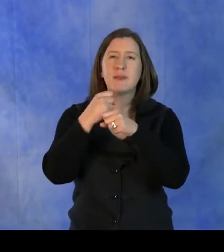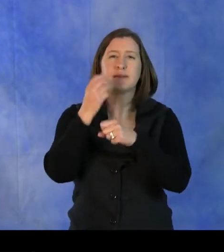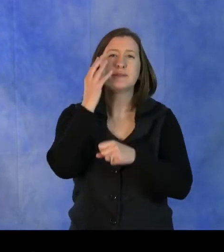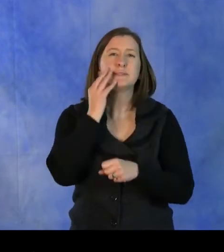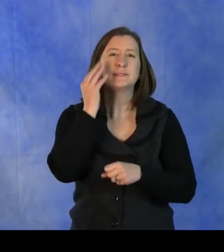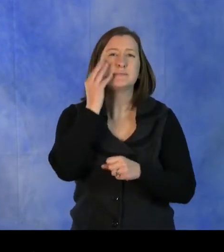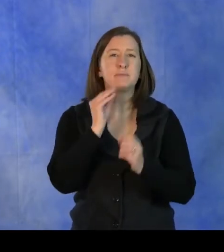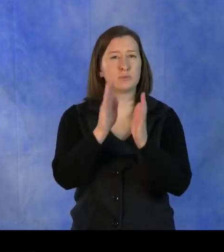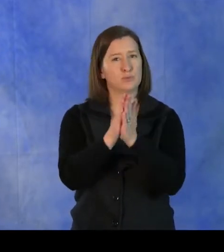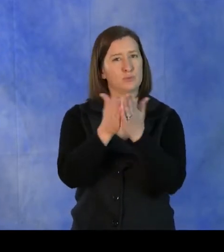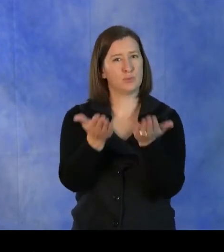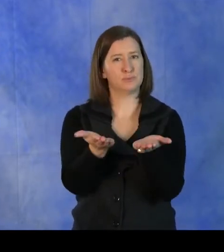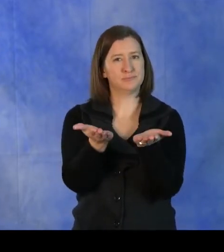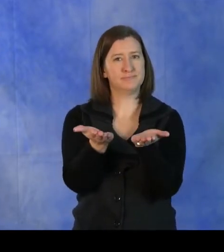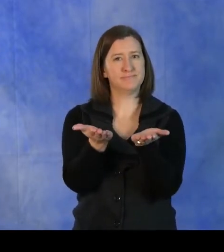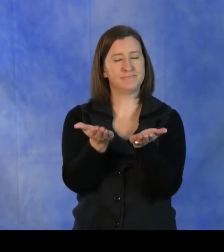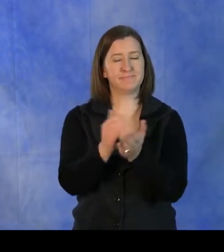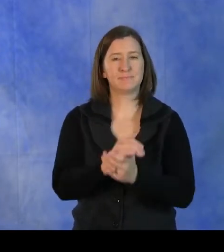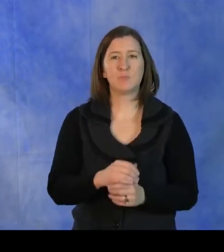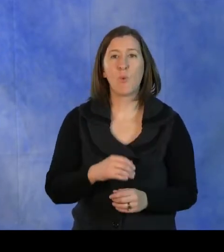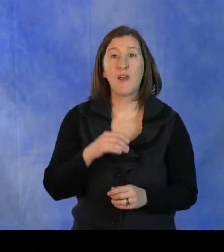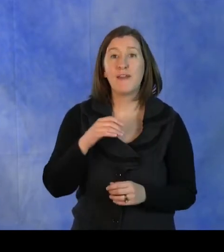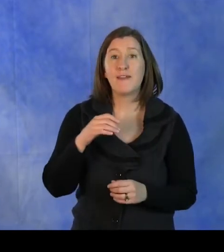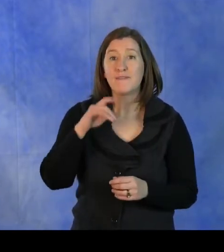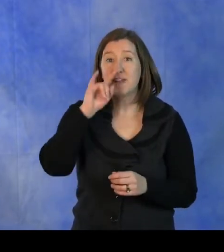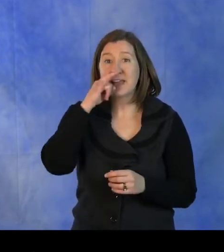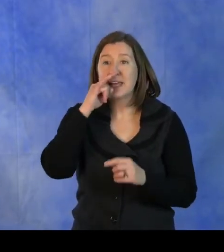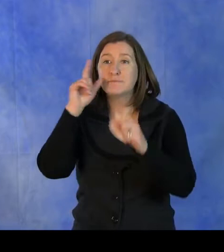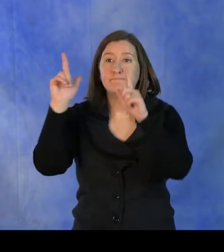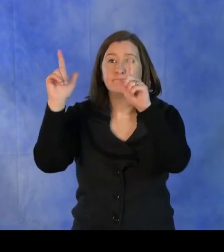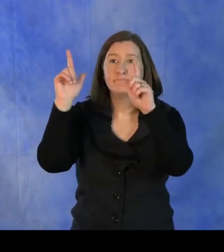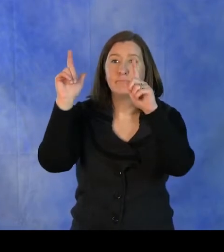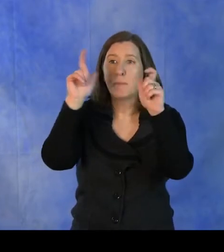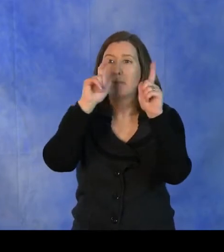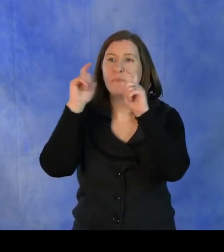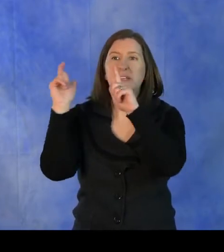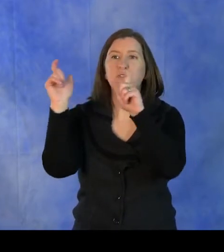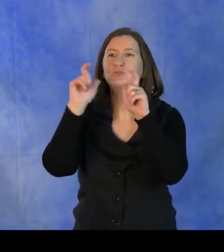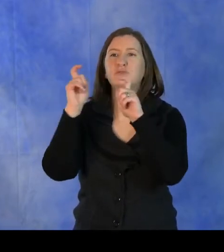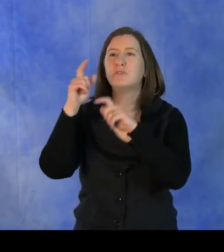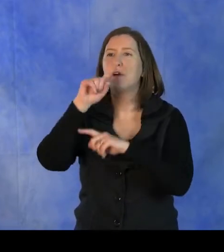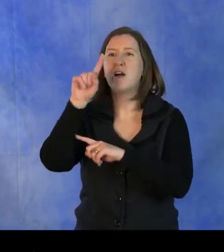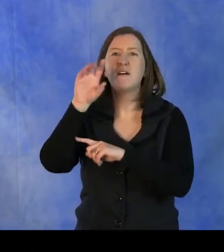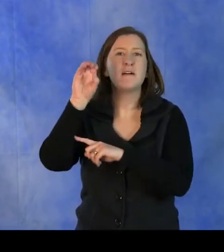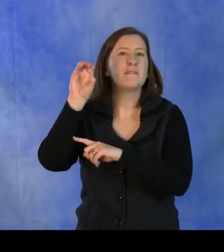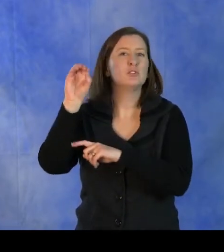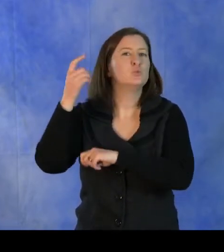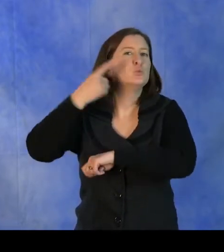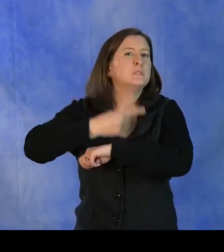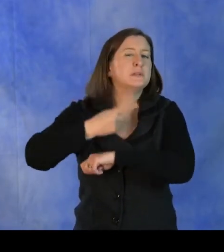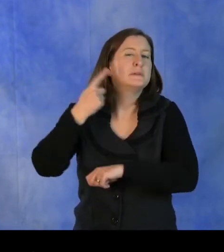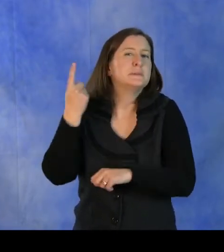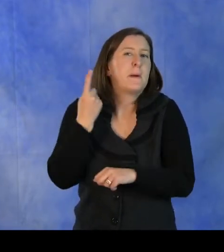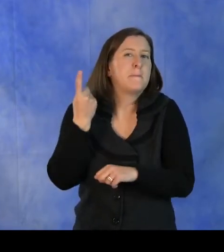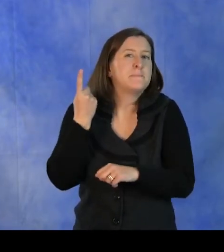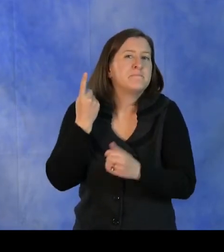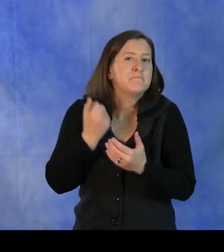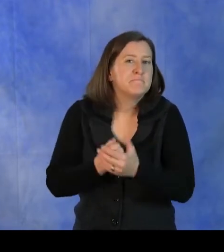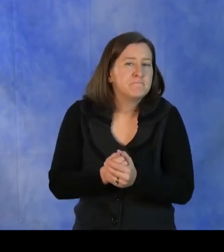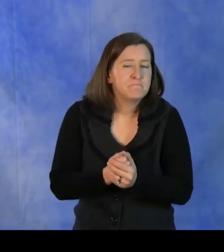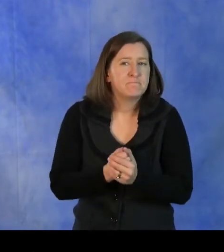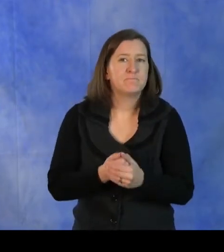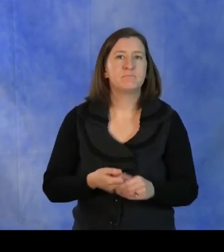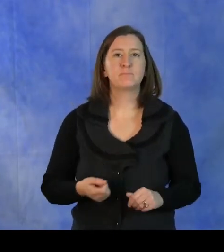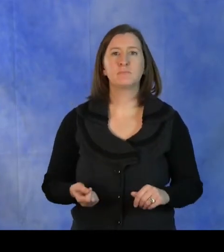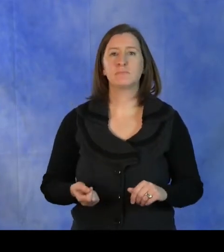One cool thing that I read about is an experience book. The kids will take pictures,